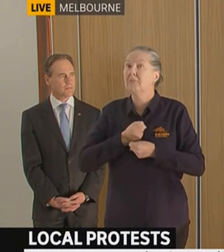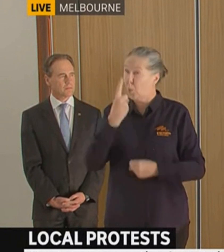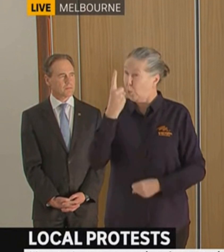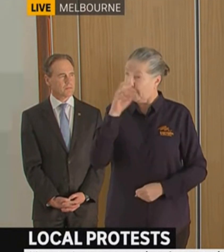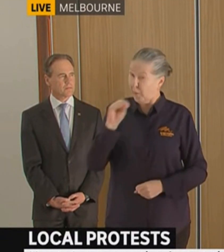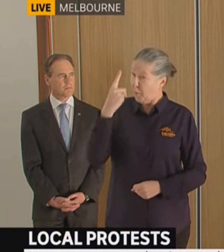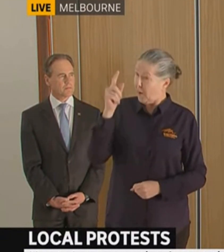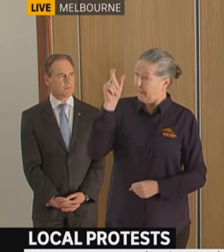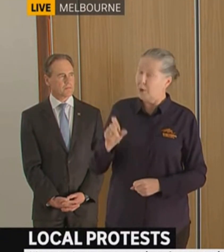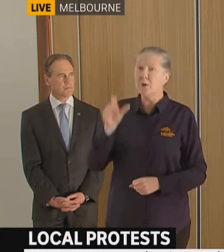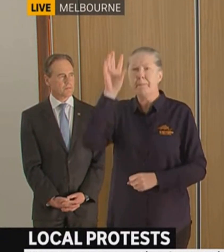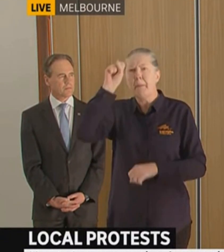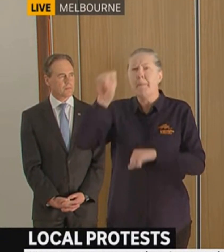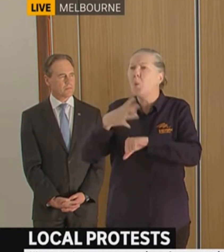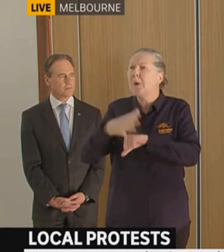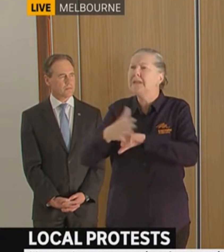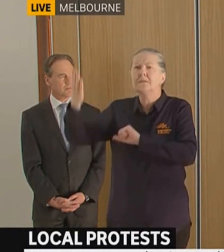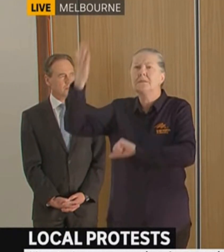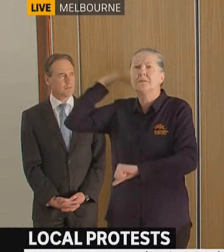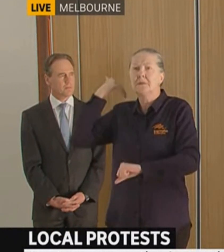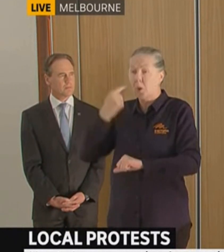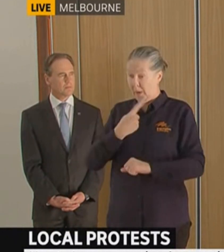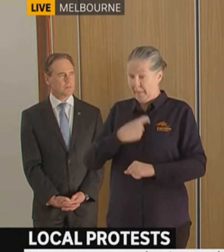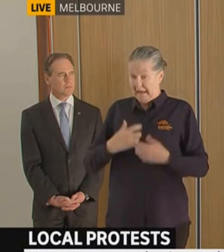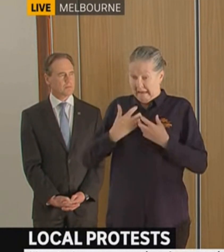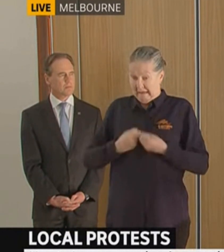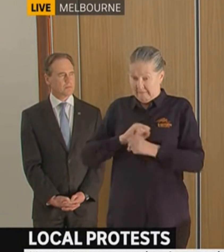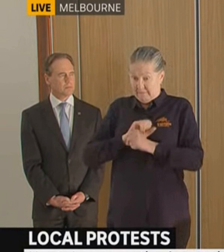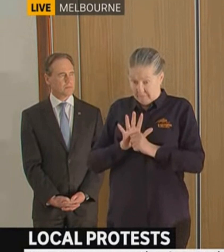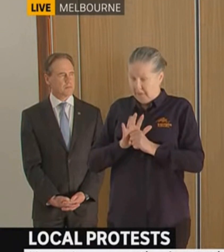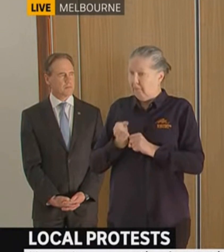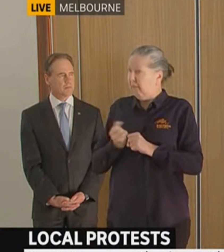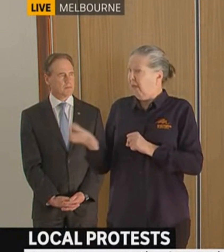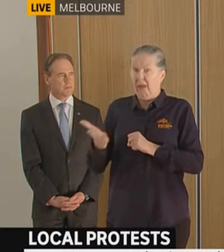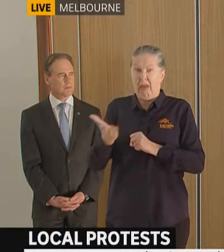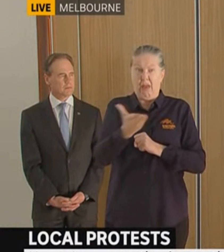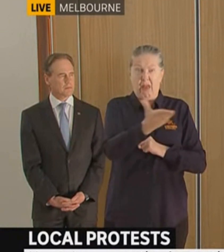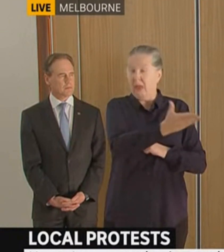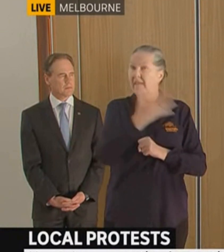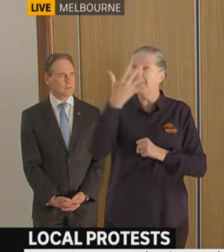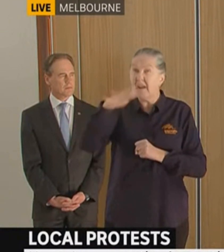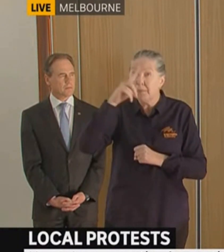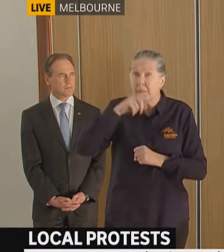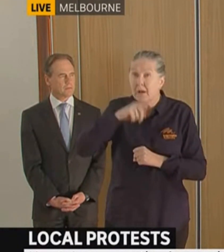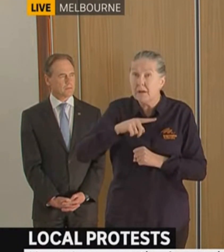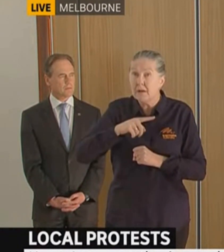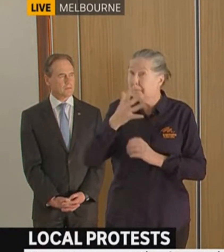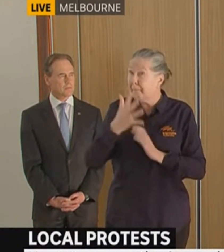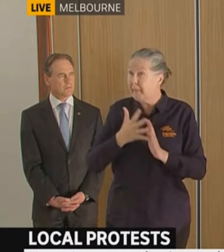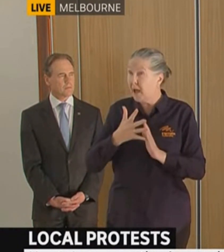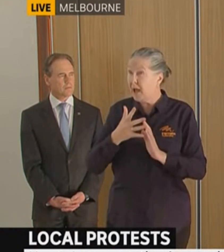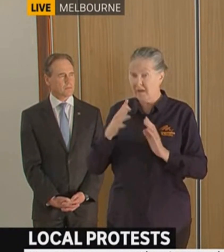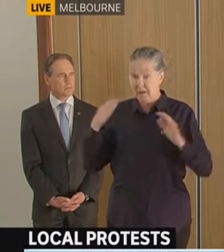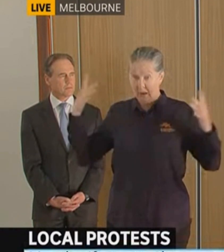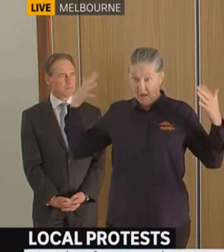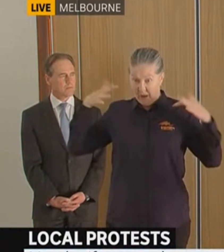infecting 35 people at a wedding. So it is an incredibly infectious virus. So you just need one person in a large